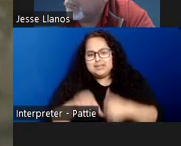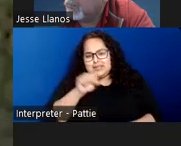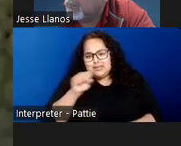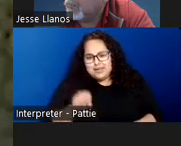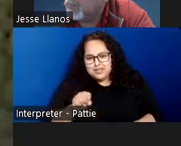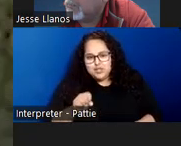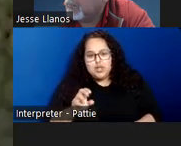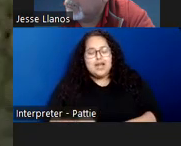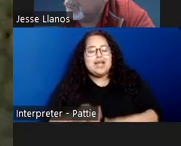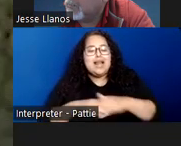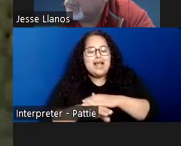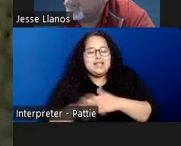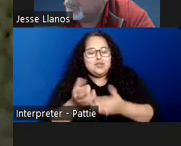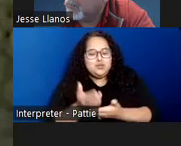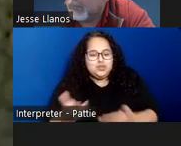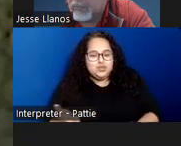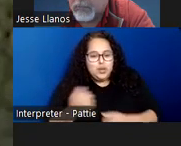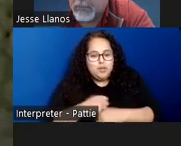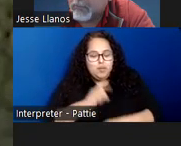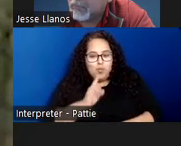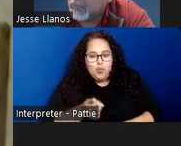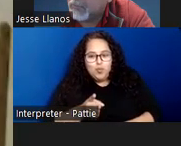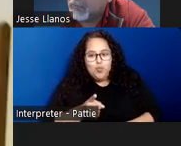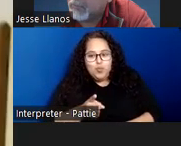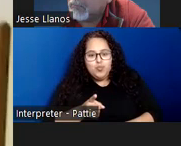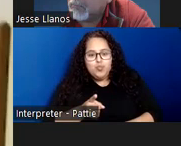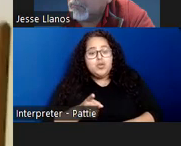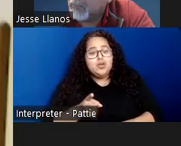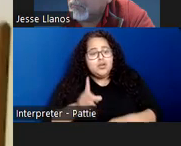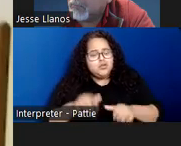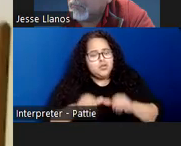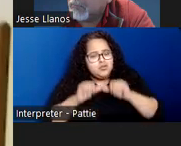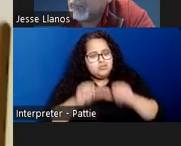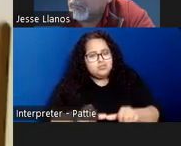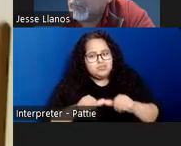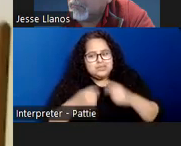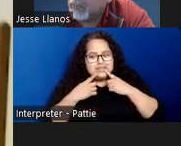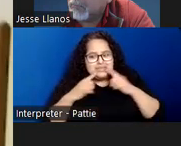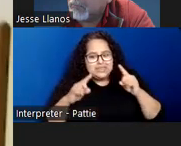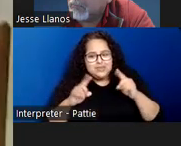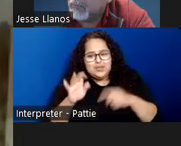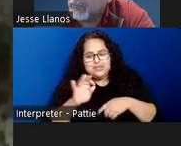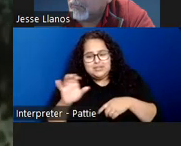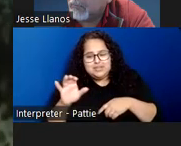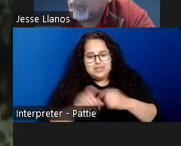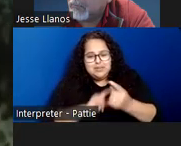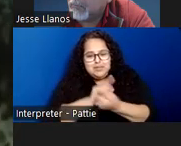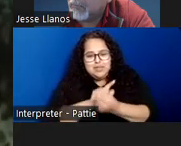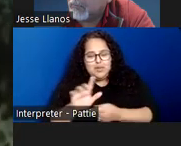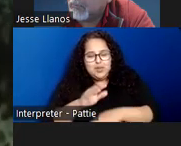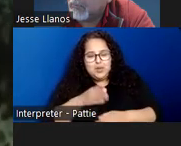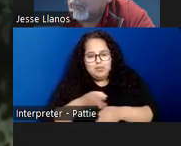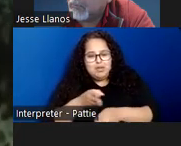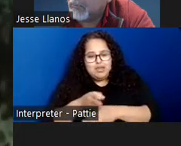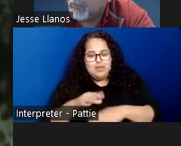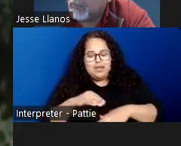access resources to make sure you are successful. To stay successful at FCC, meet with one of the pathway counselors regularly, at least